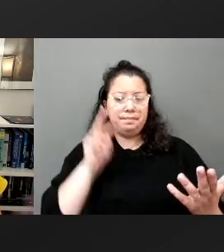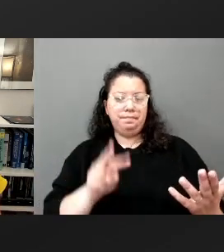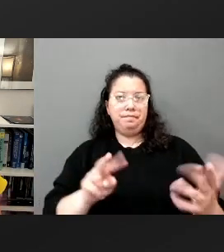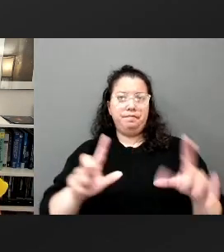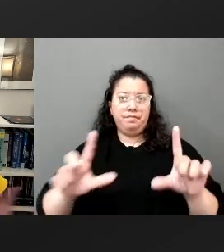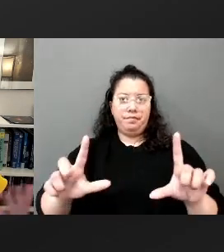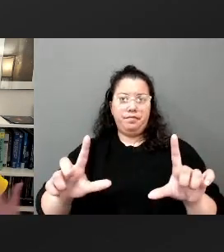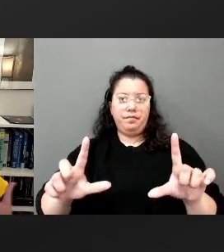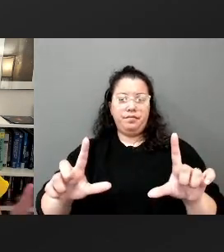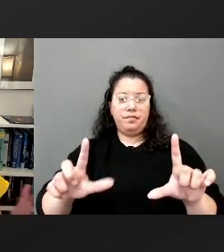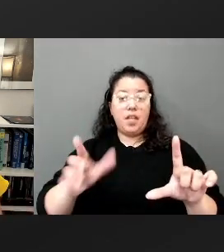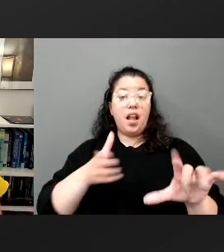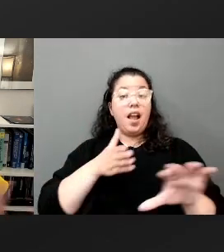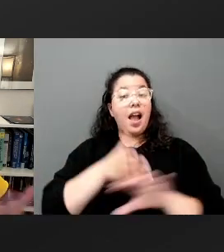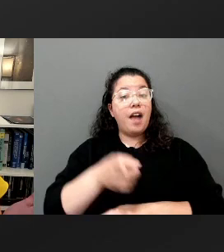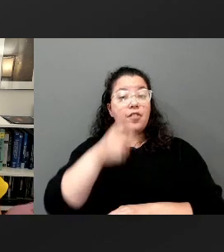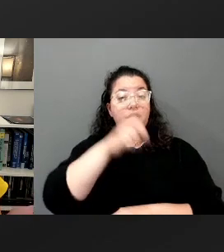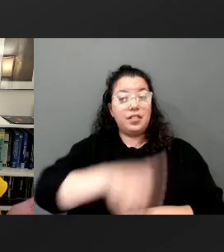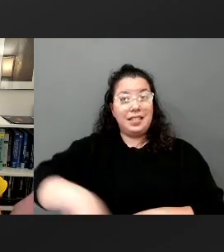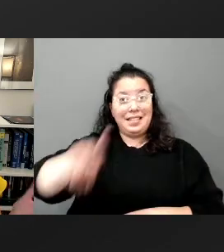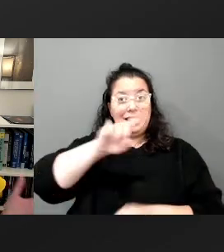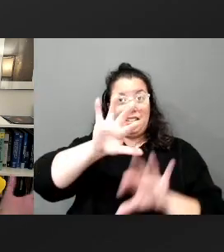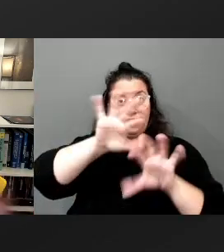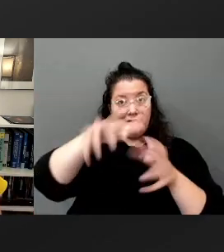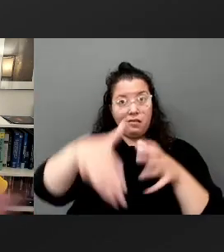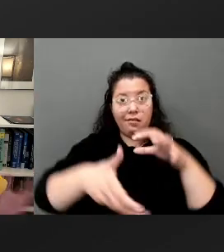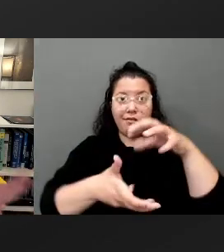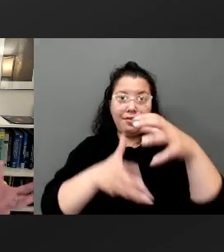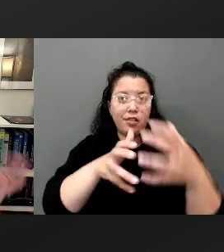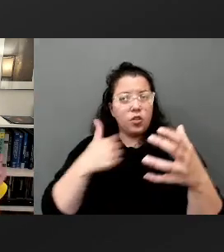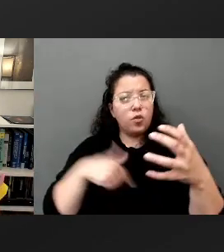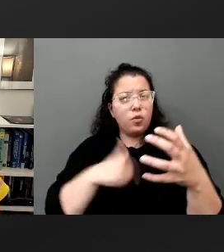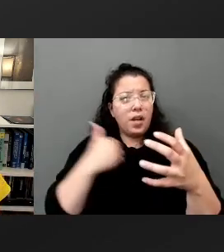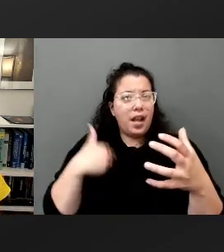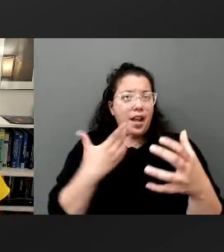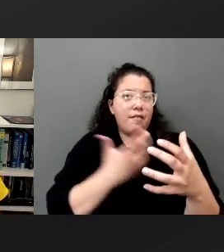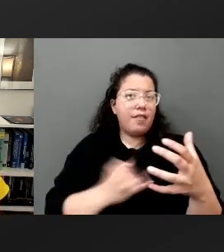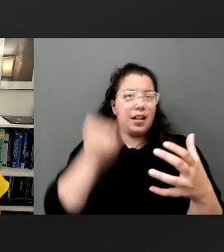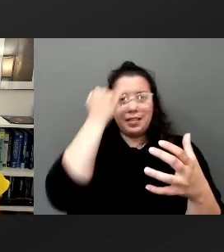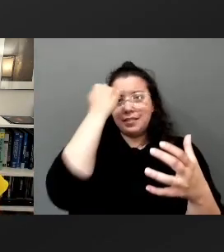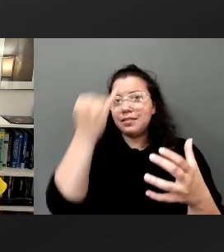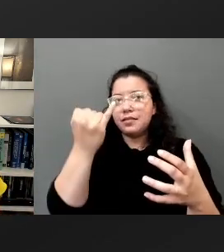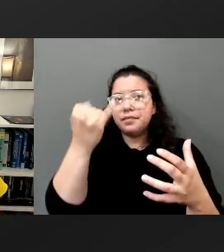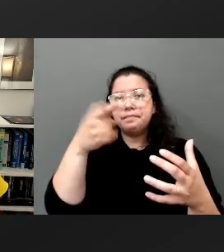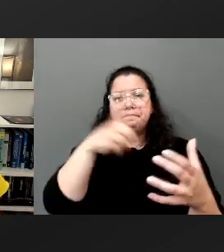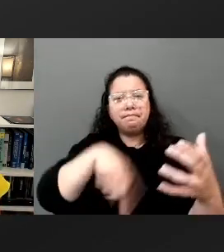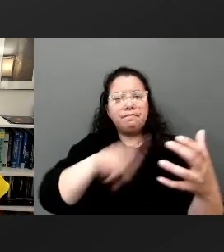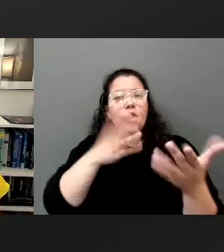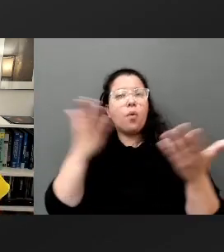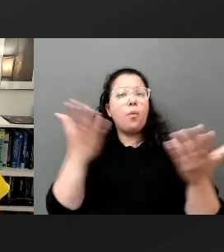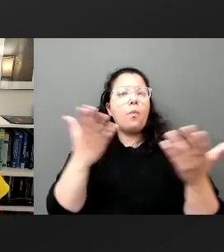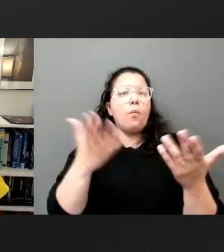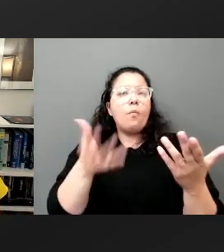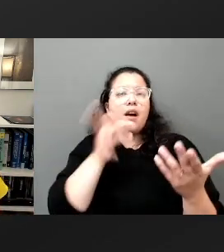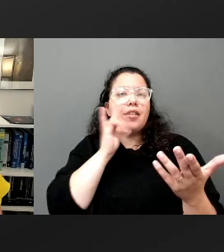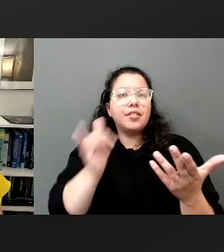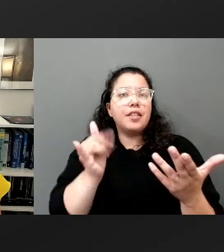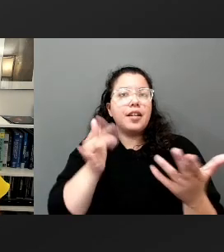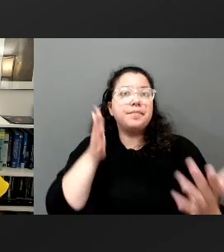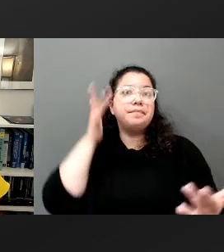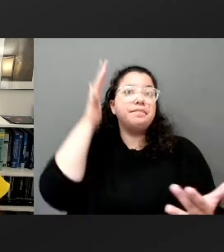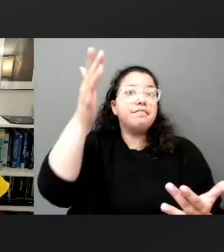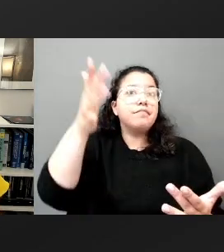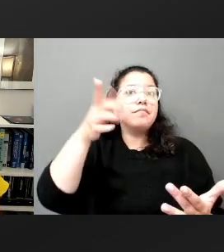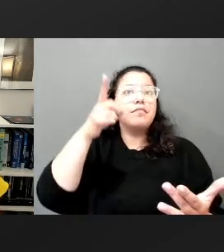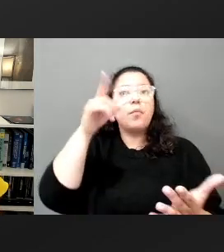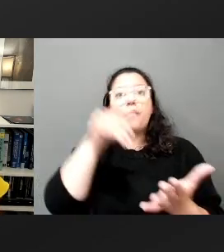interact together? Are there models? Do we, what might happen a million, hundreds of millions